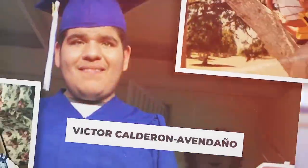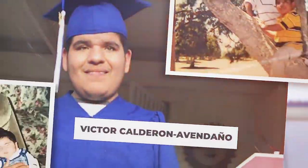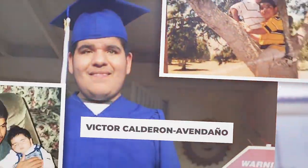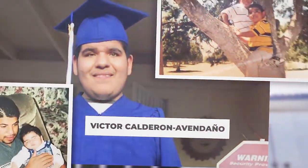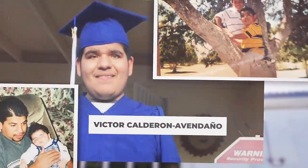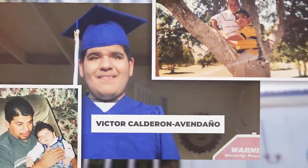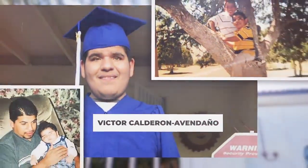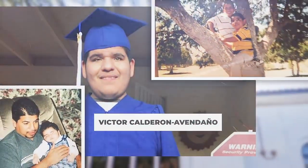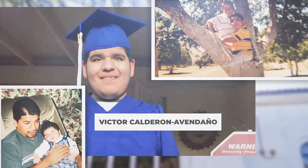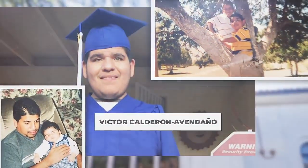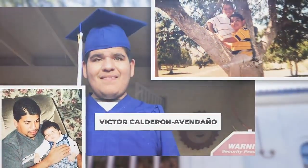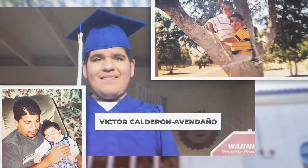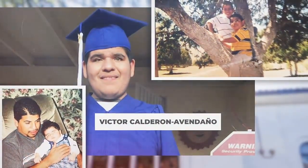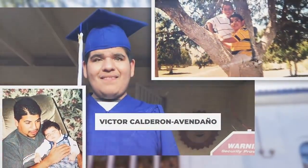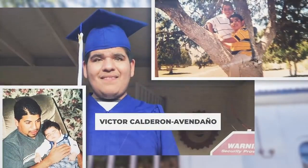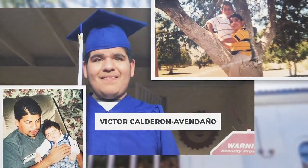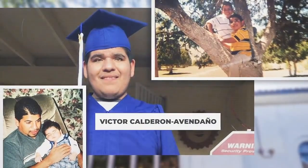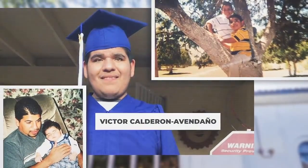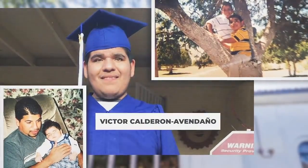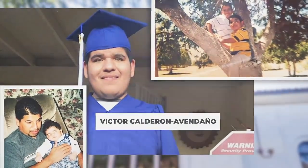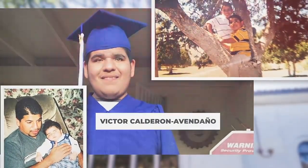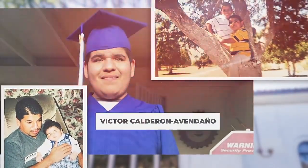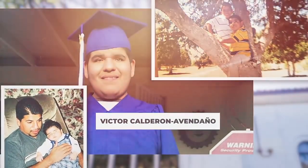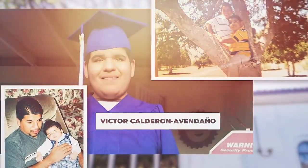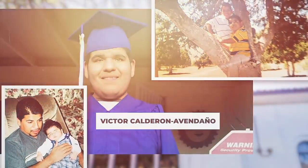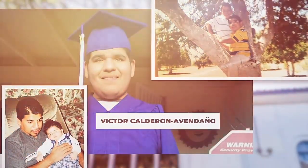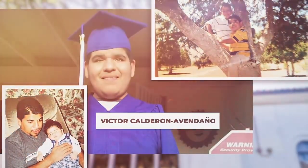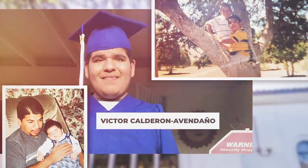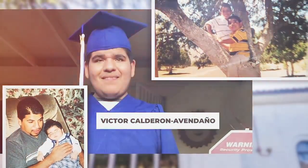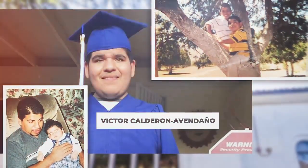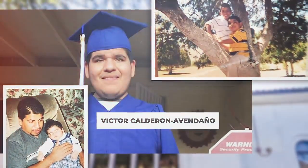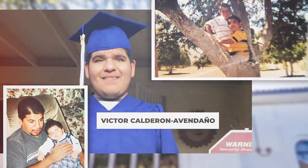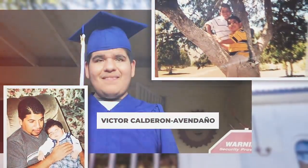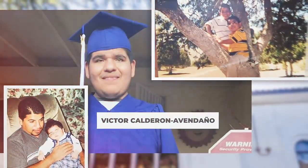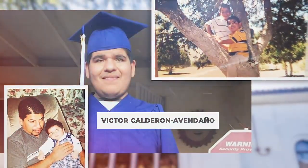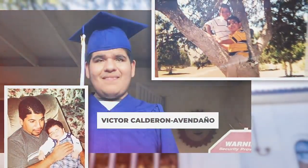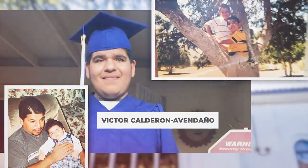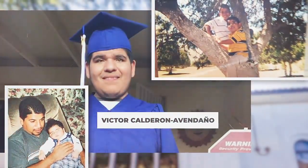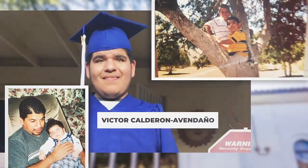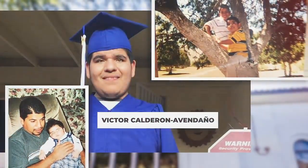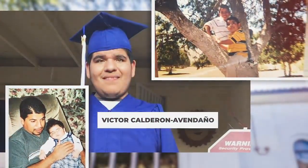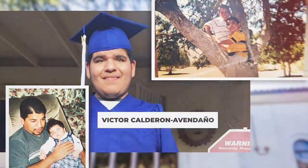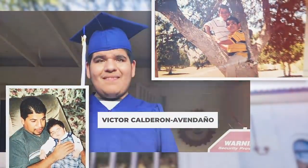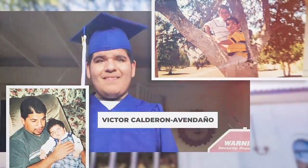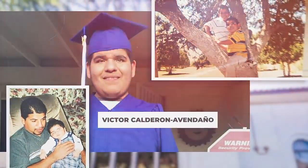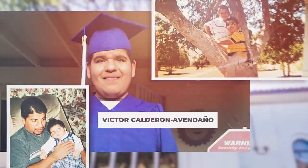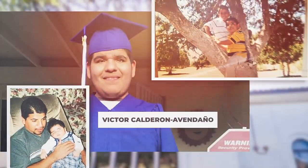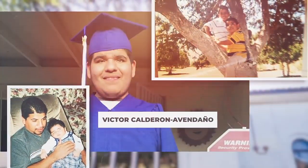Next we see Victor Calderon Avendaño in his cap and gown and 2 baby pictures.